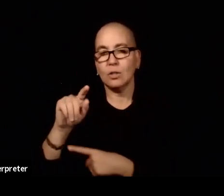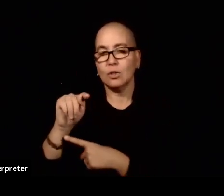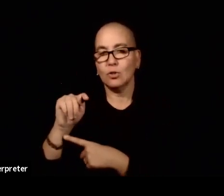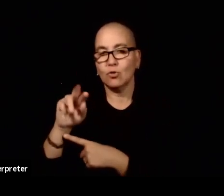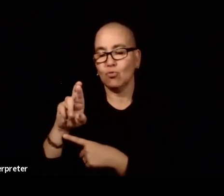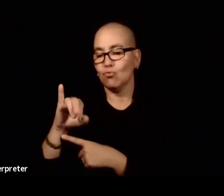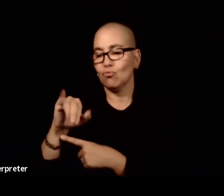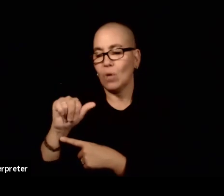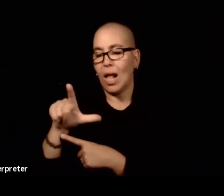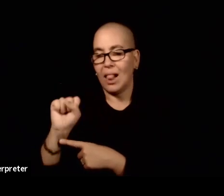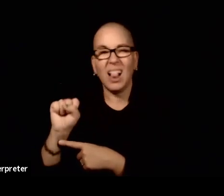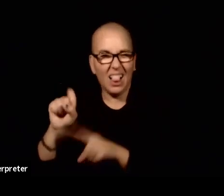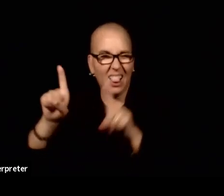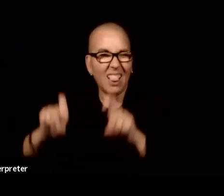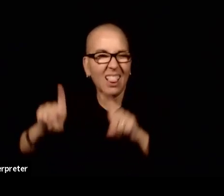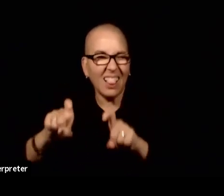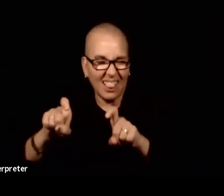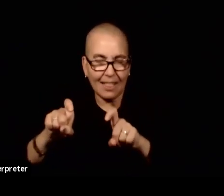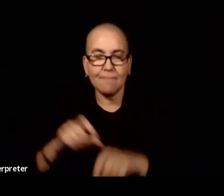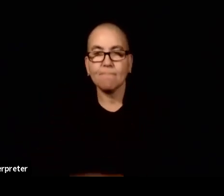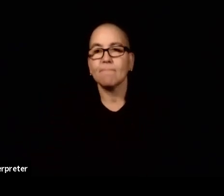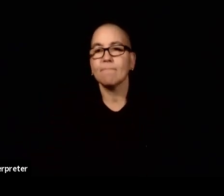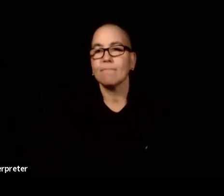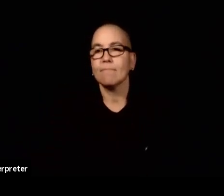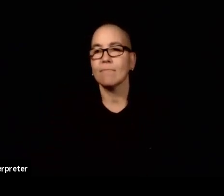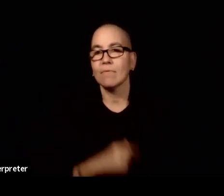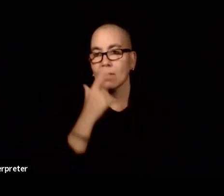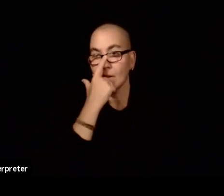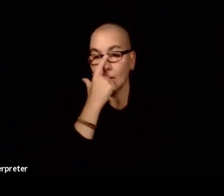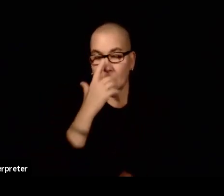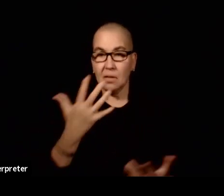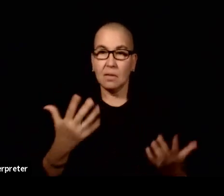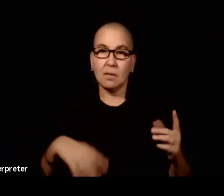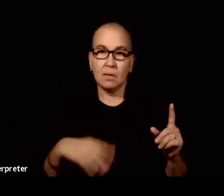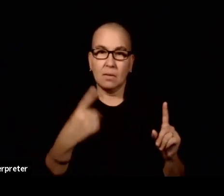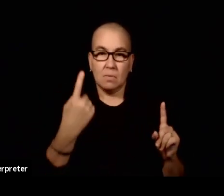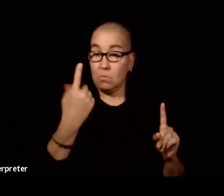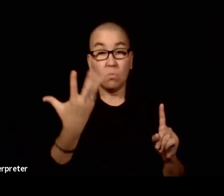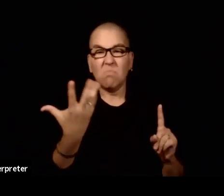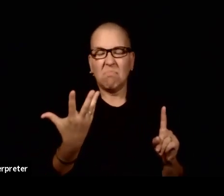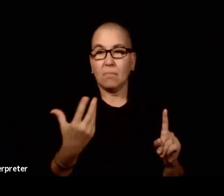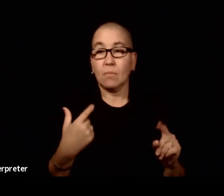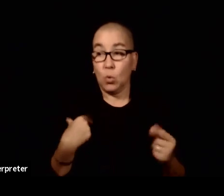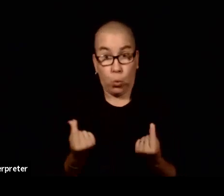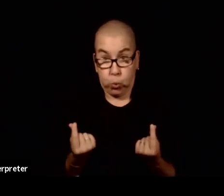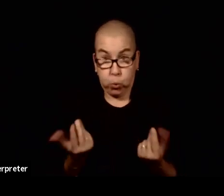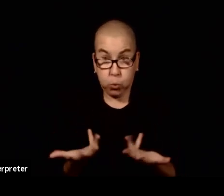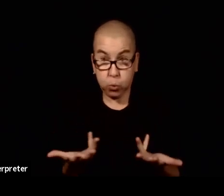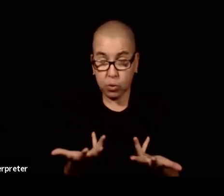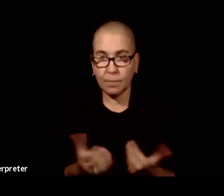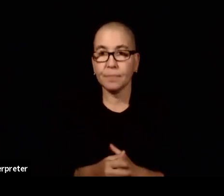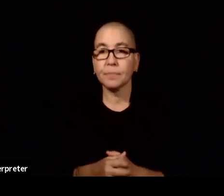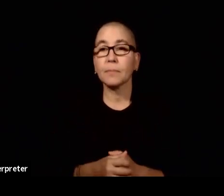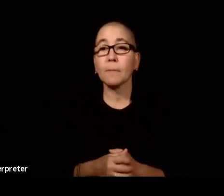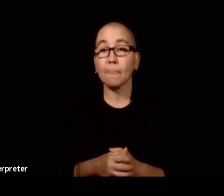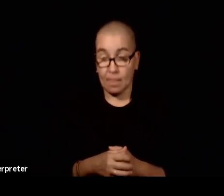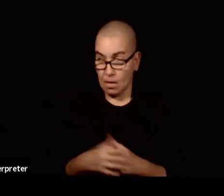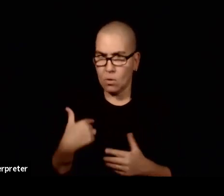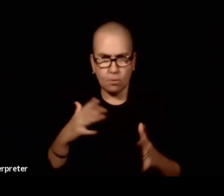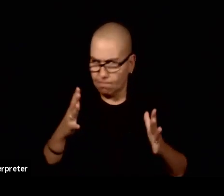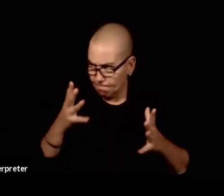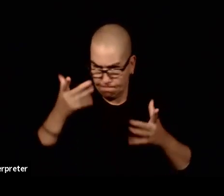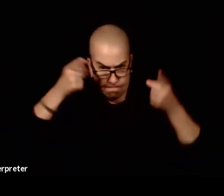And one of the things that we're having to do is that we're having to change the protocols quickly because the standard of